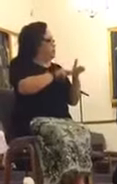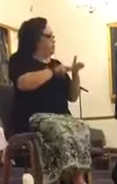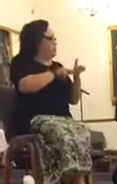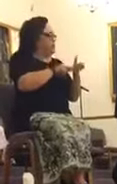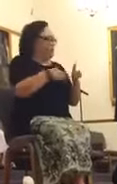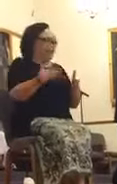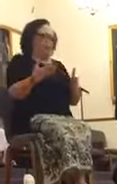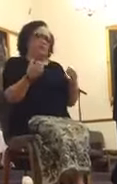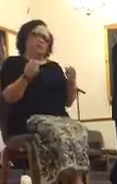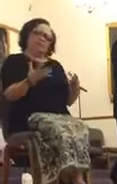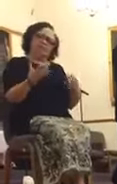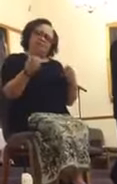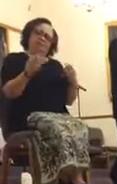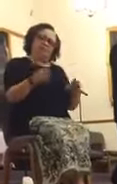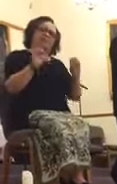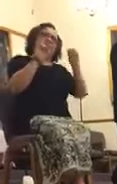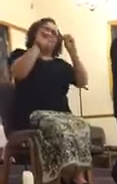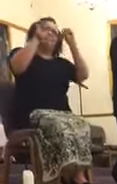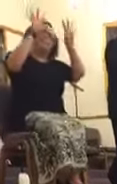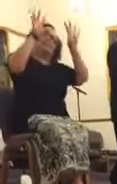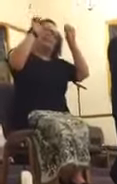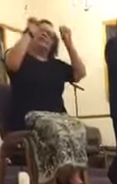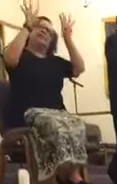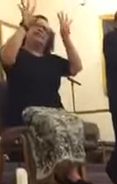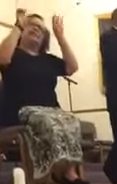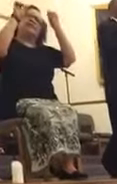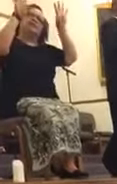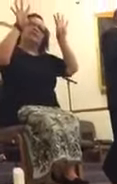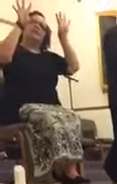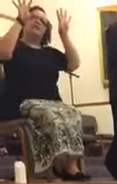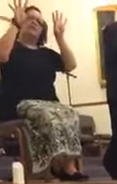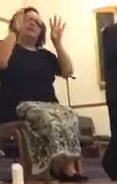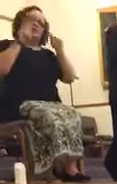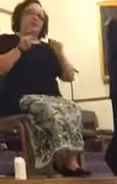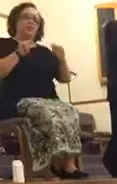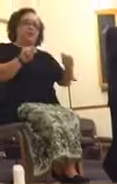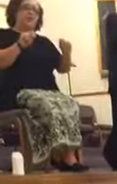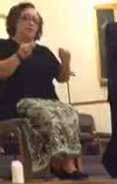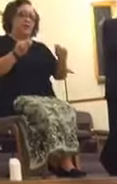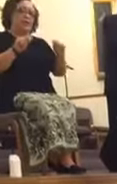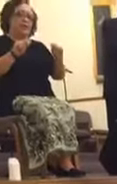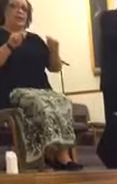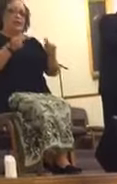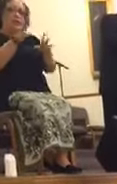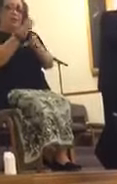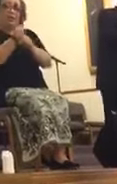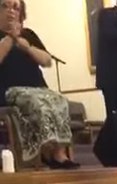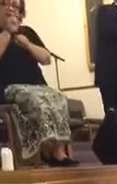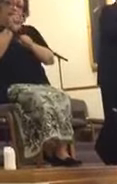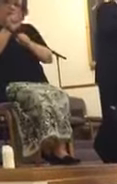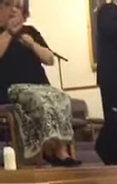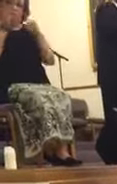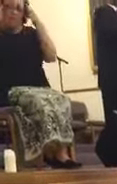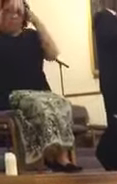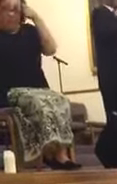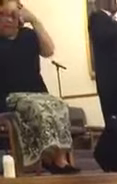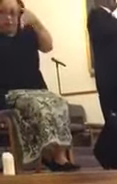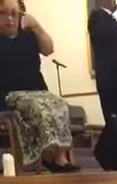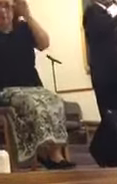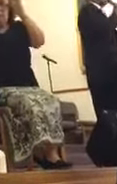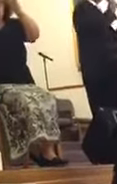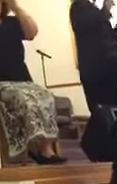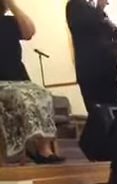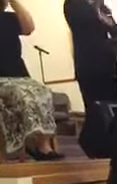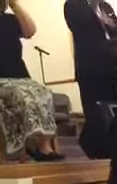flashing, trying to get you to leave your calling. They come in